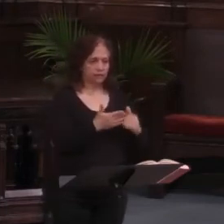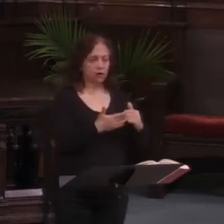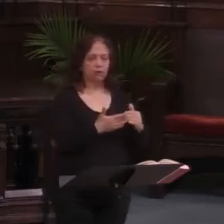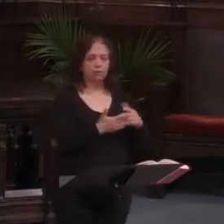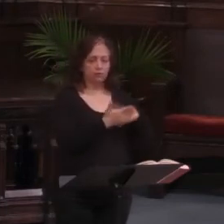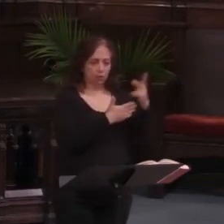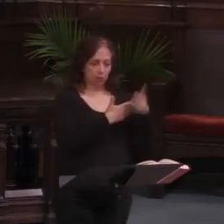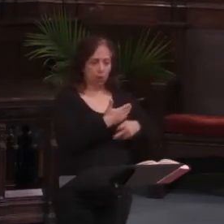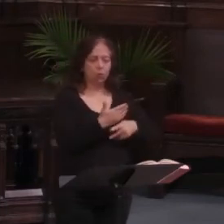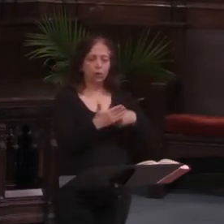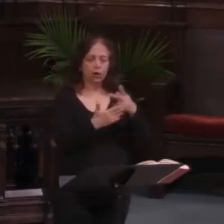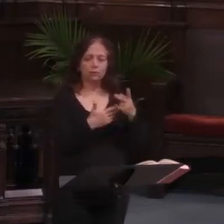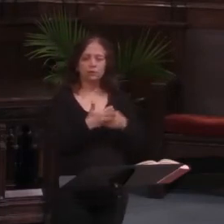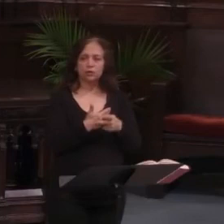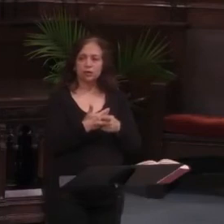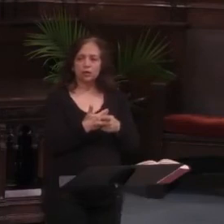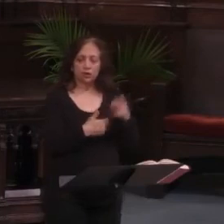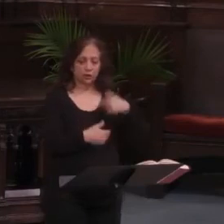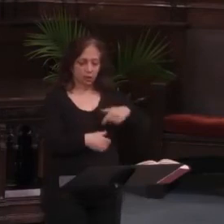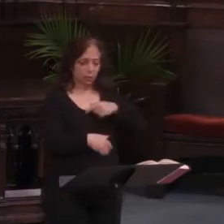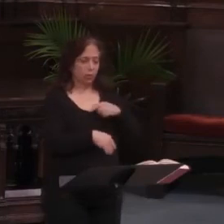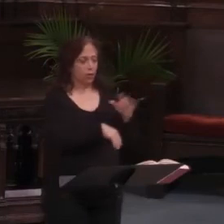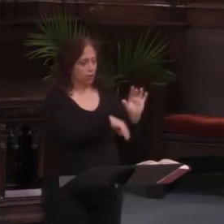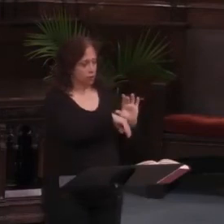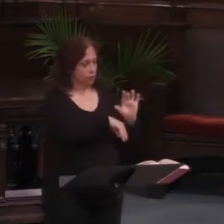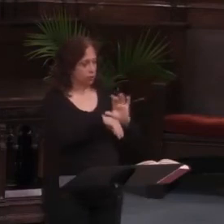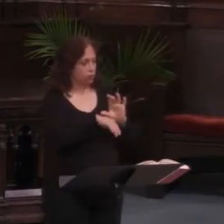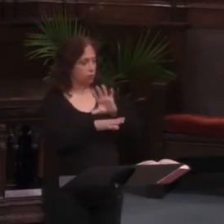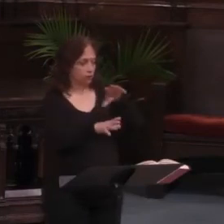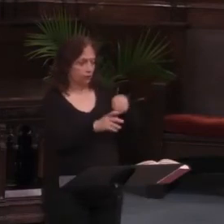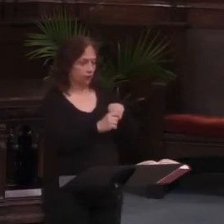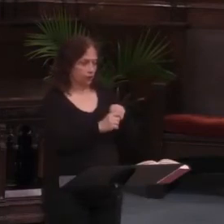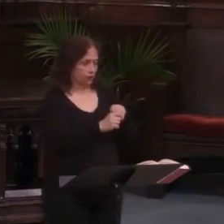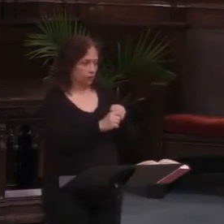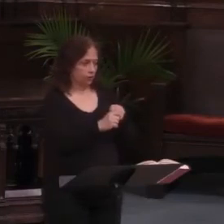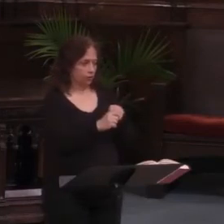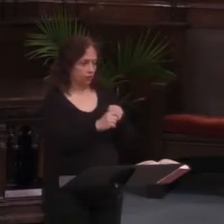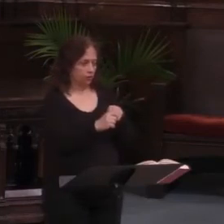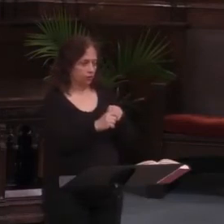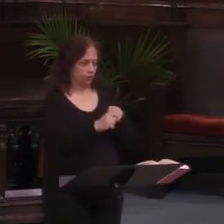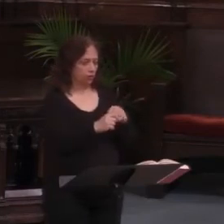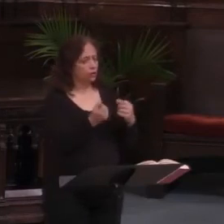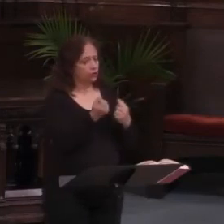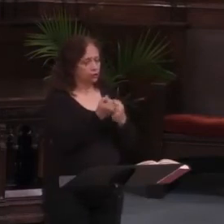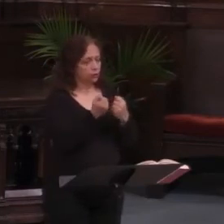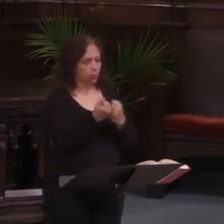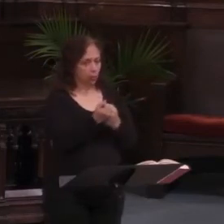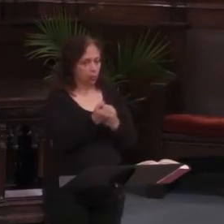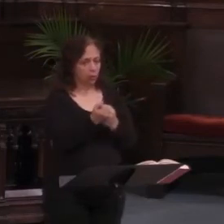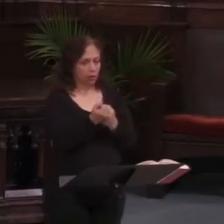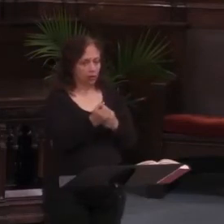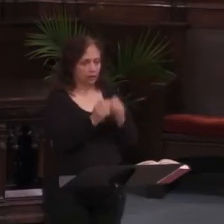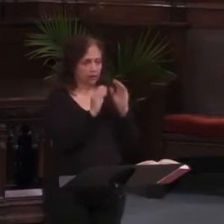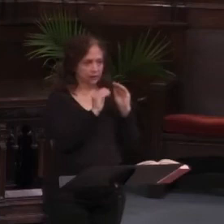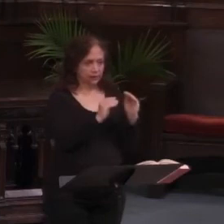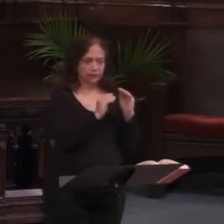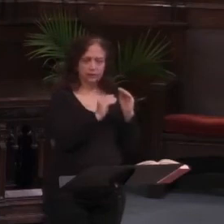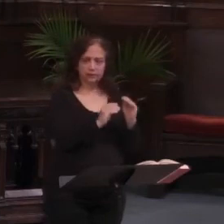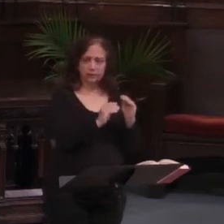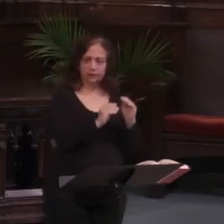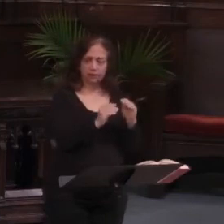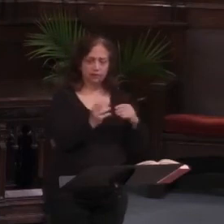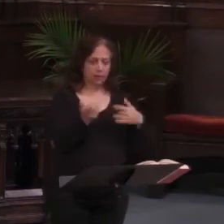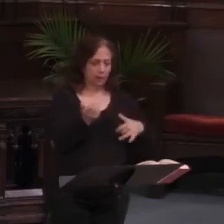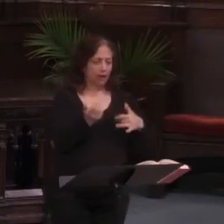life-giving programs that you as a congregation are involved in. Supporting the teaching of dance and